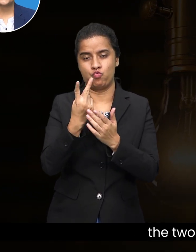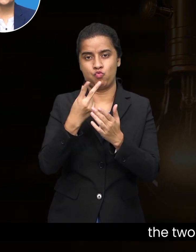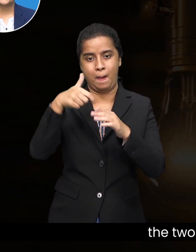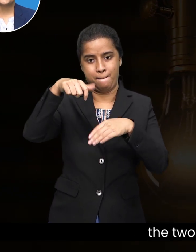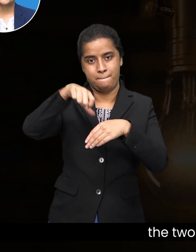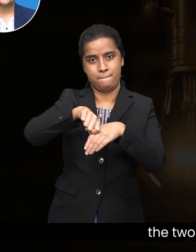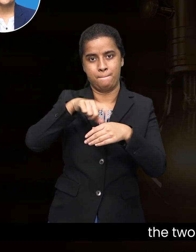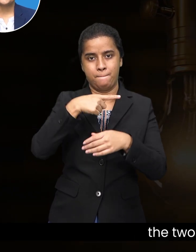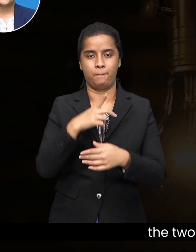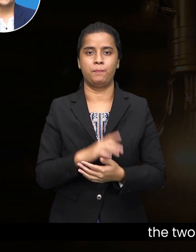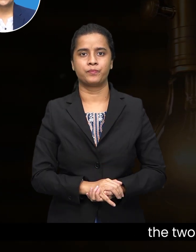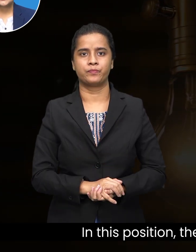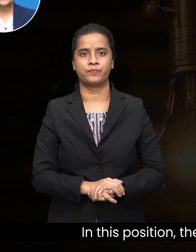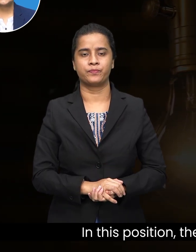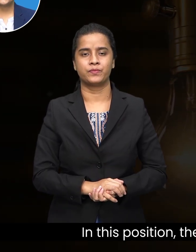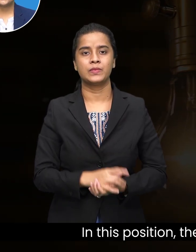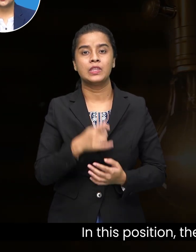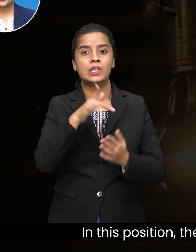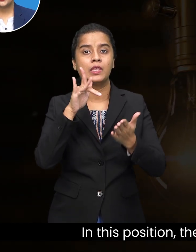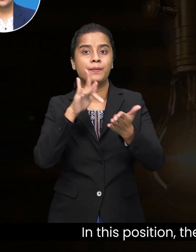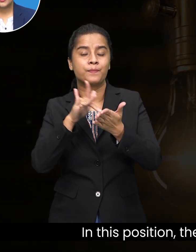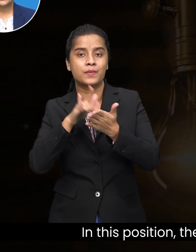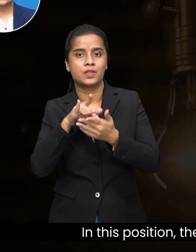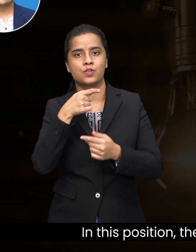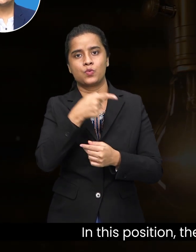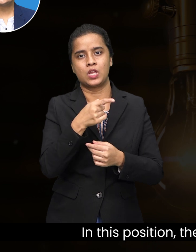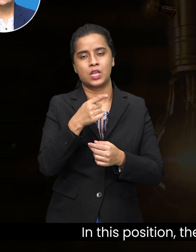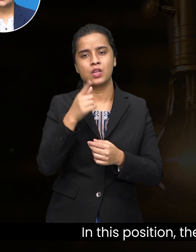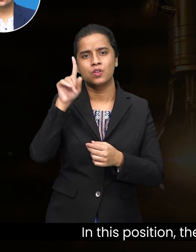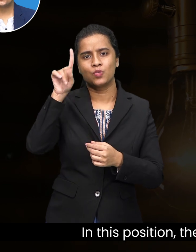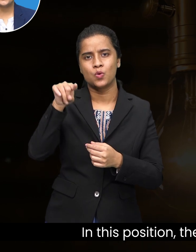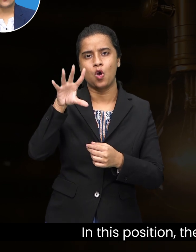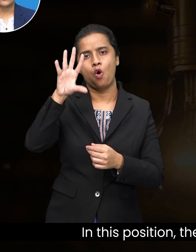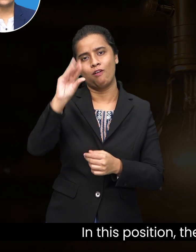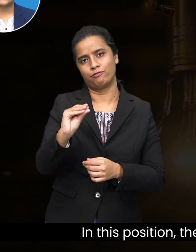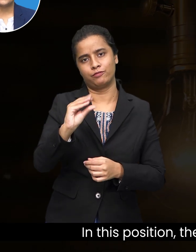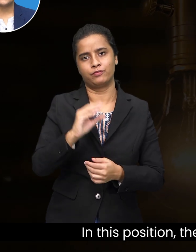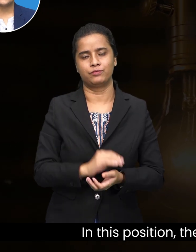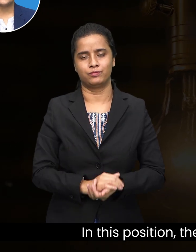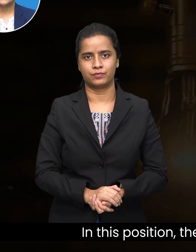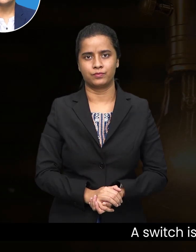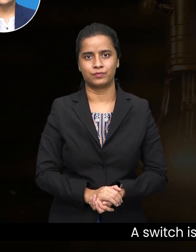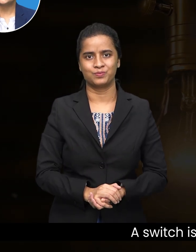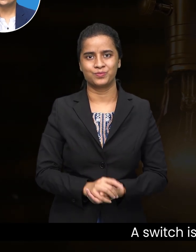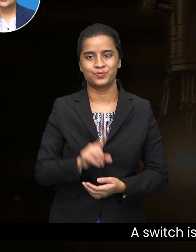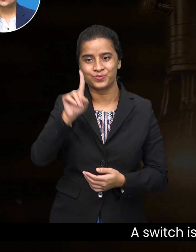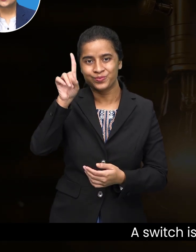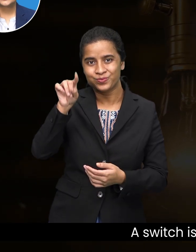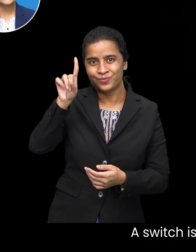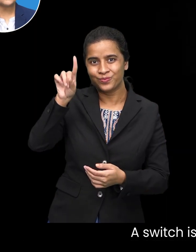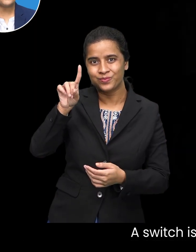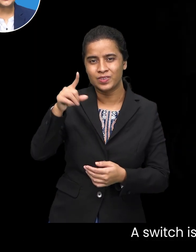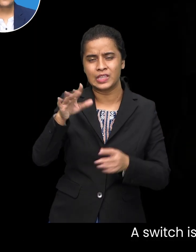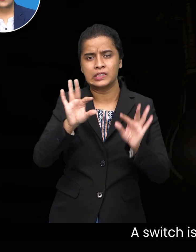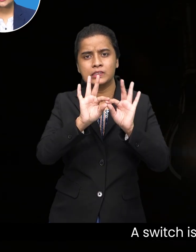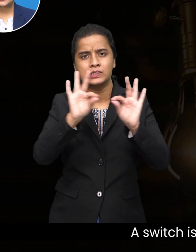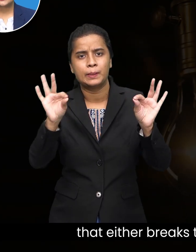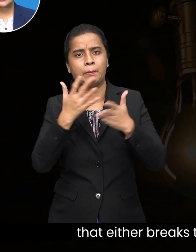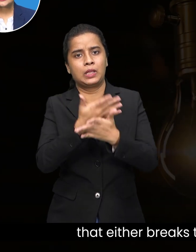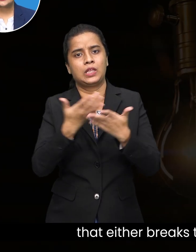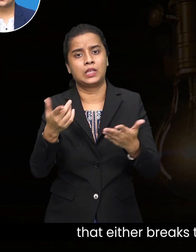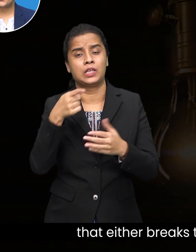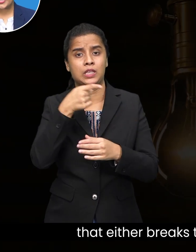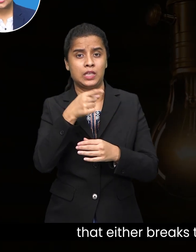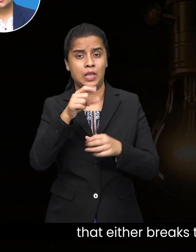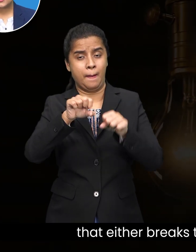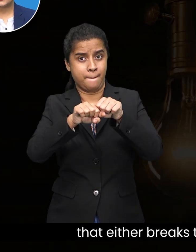pins. In this position, the switch is said to be off. A switch is a simple device